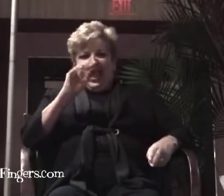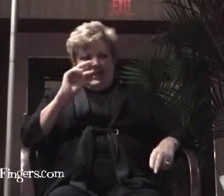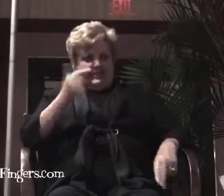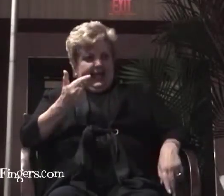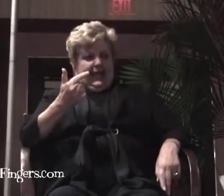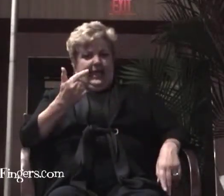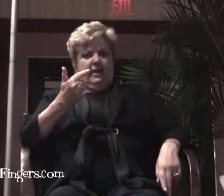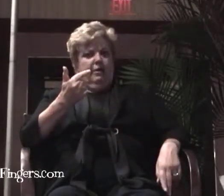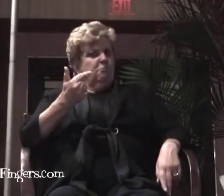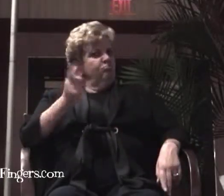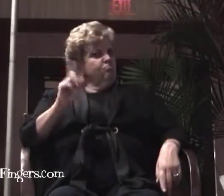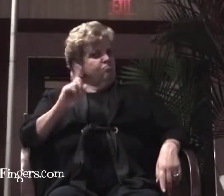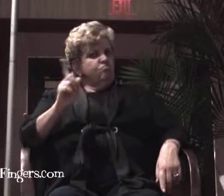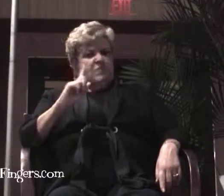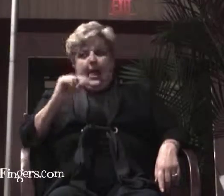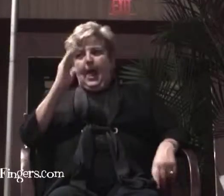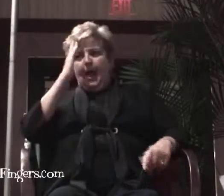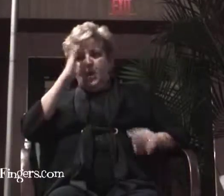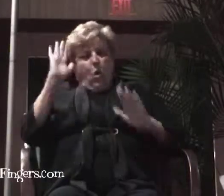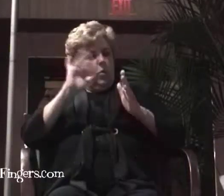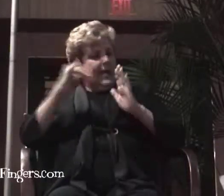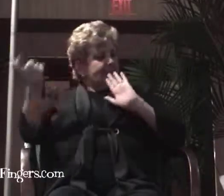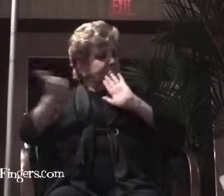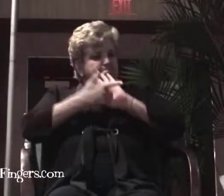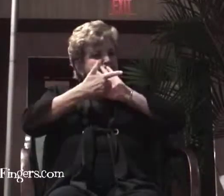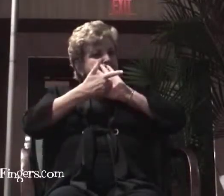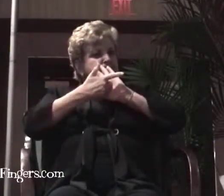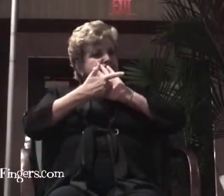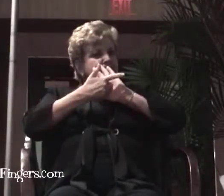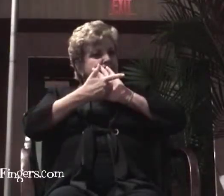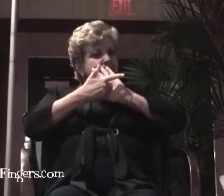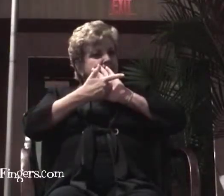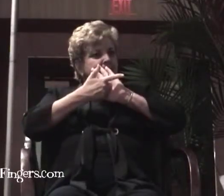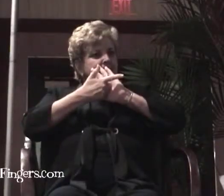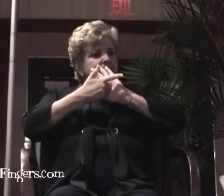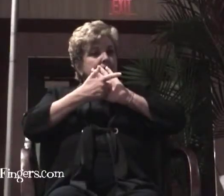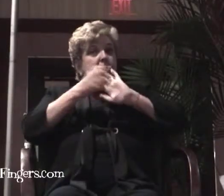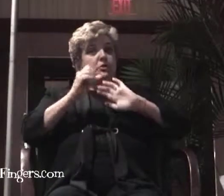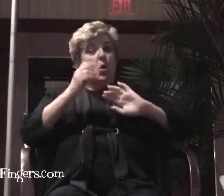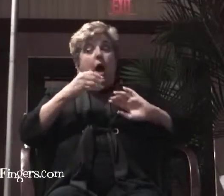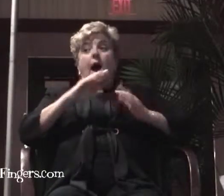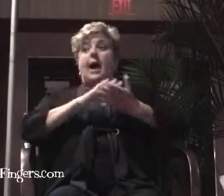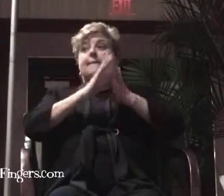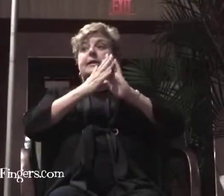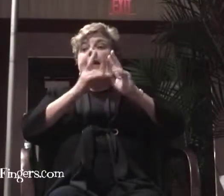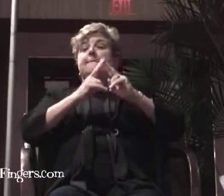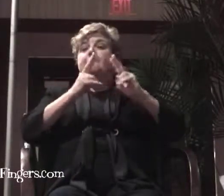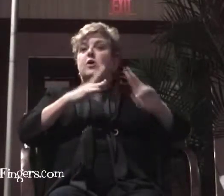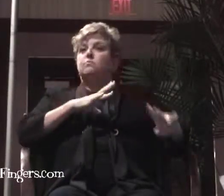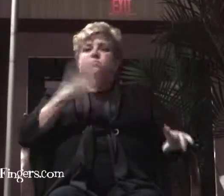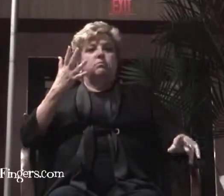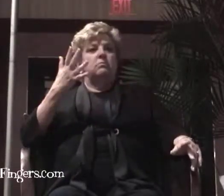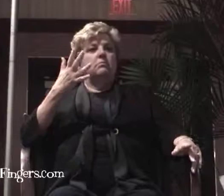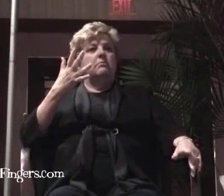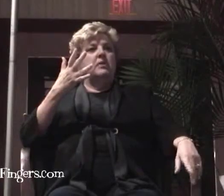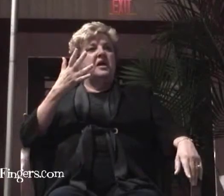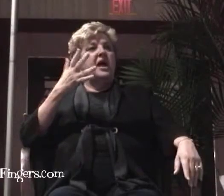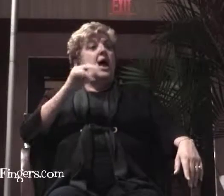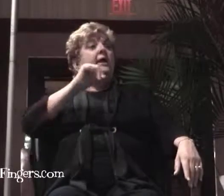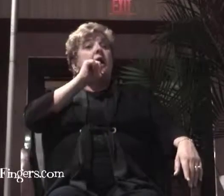know that hazing is against the law. And I became indignant, and needless to say, I did not get initiated into that